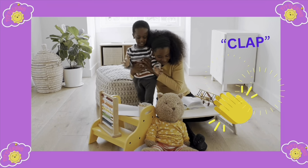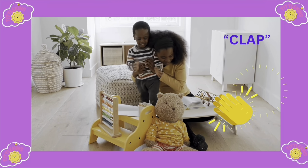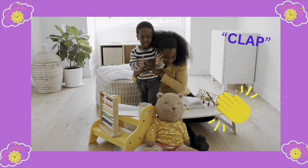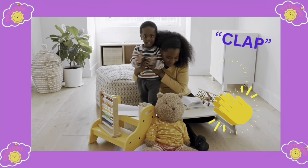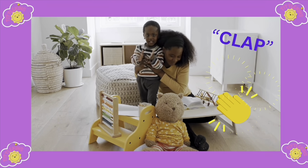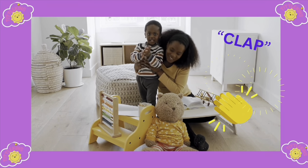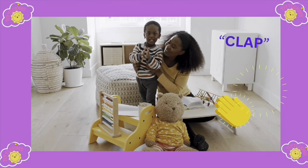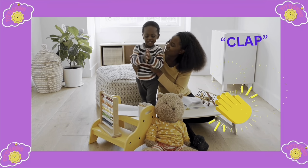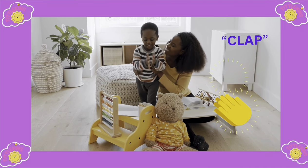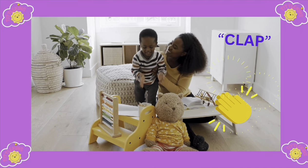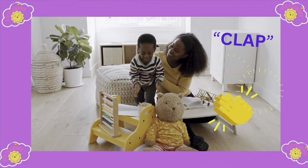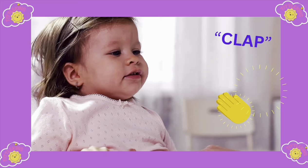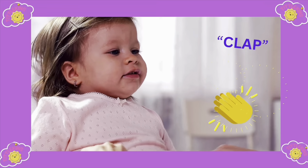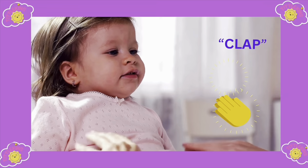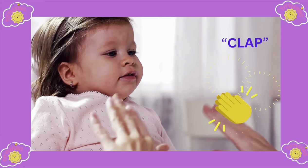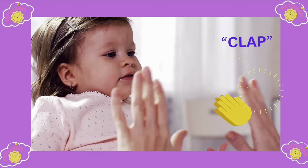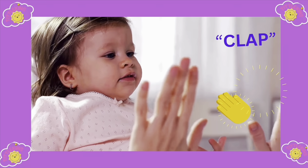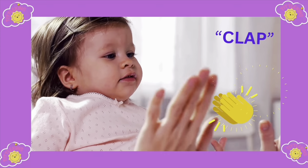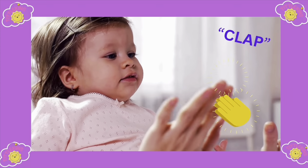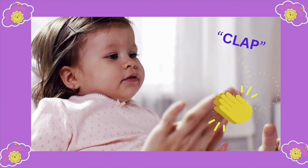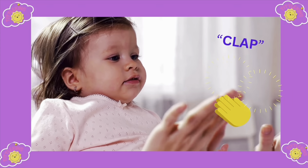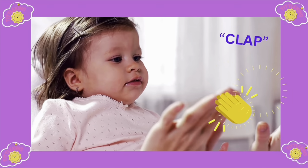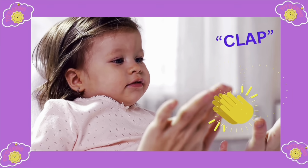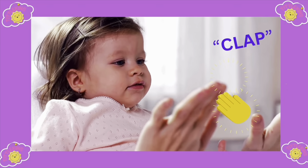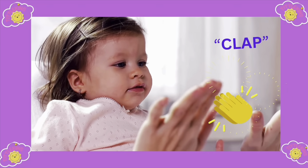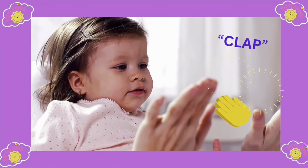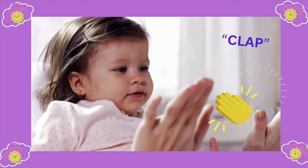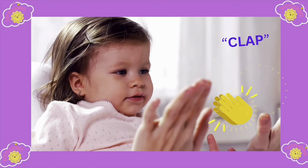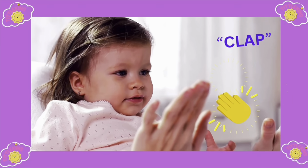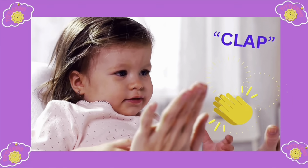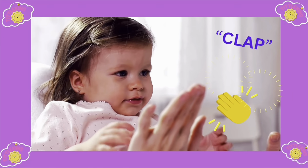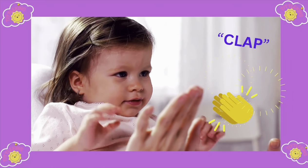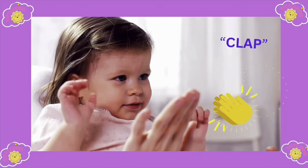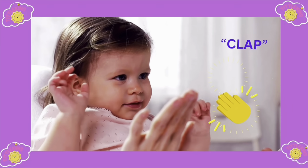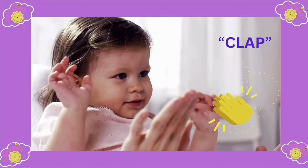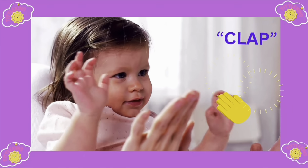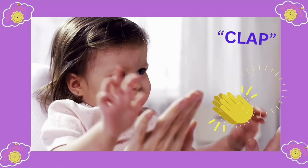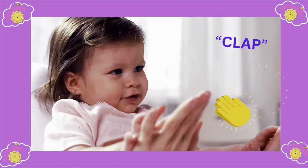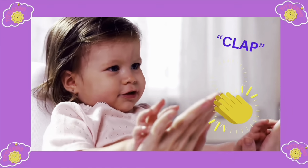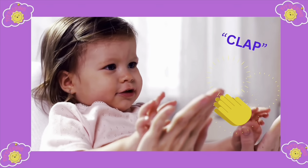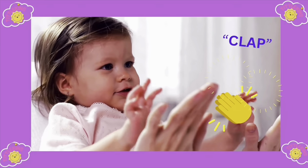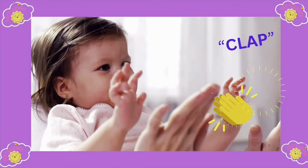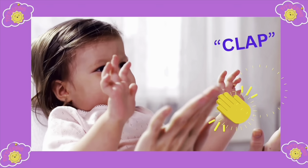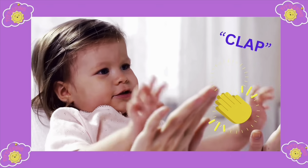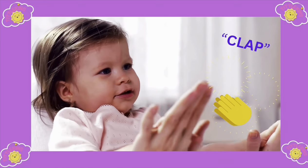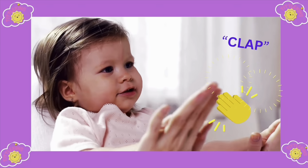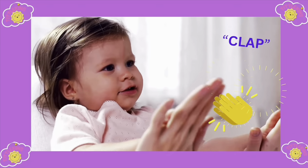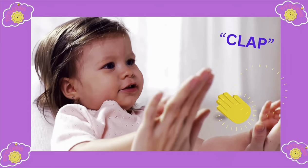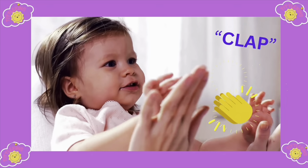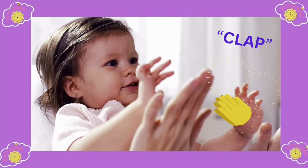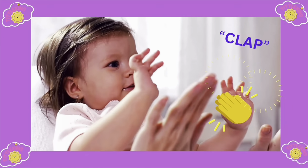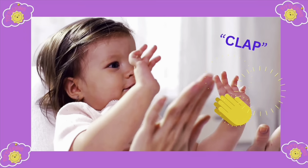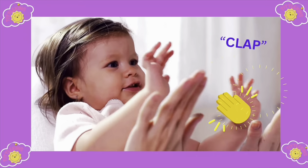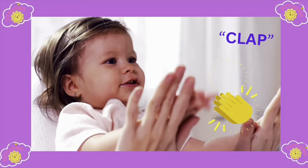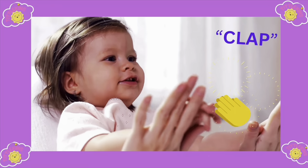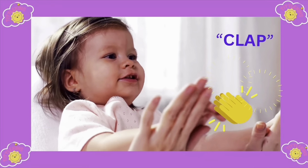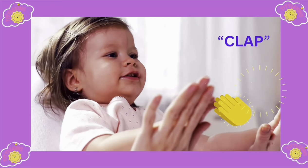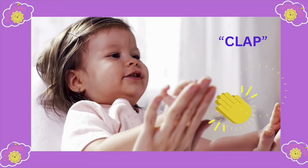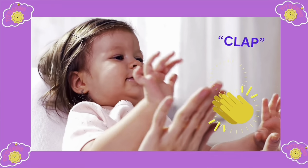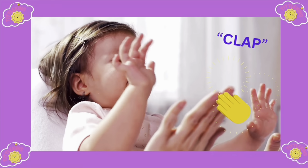your hands. Clap, clap, clap your hands. Can you clap your hands? Put your hands together and